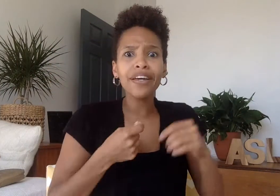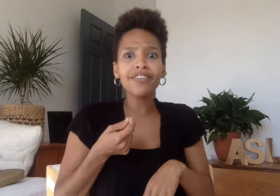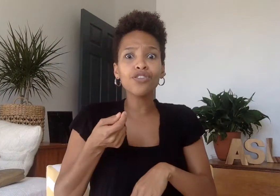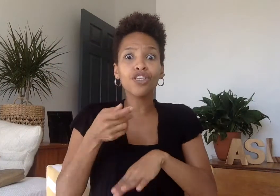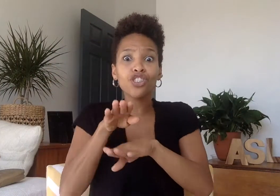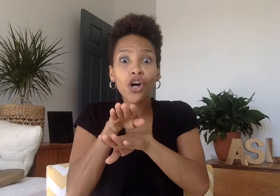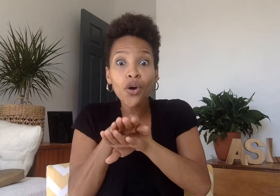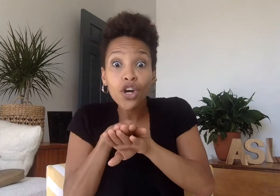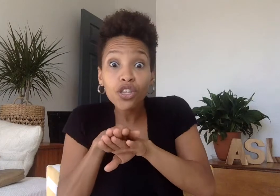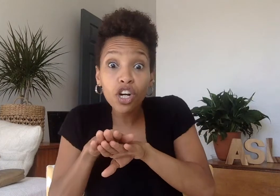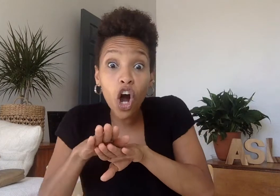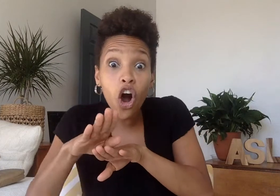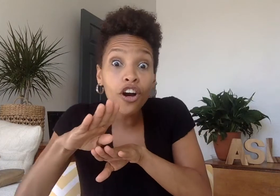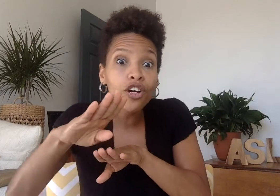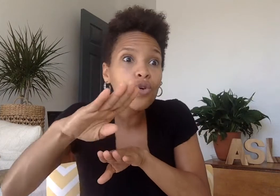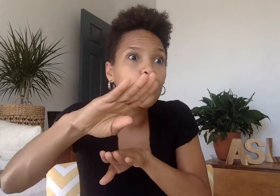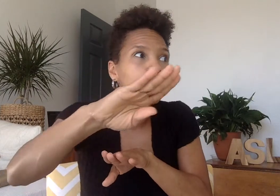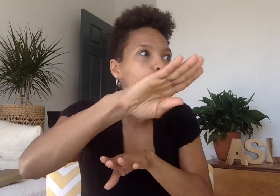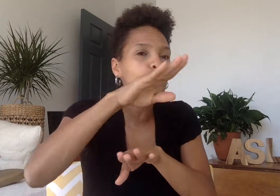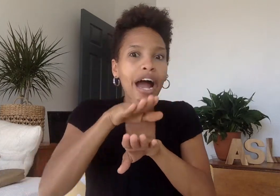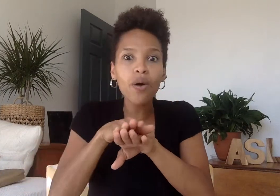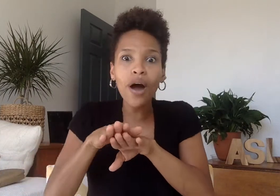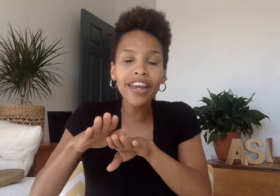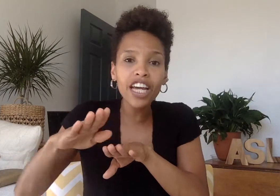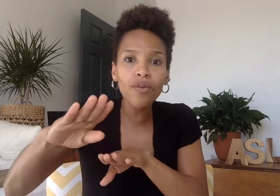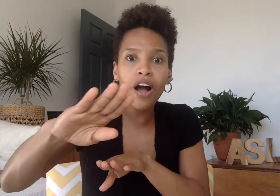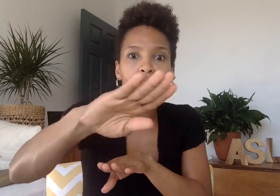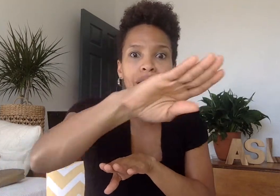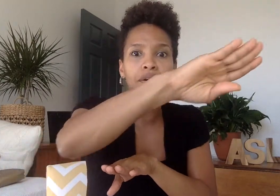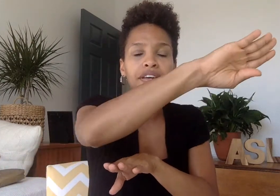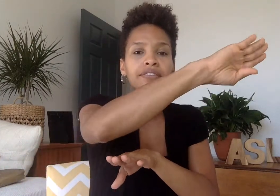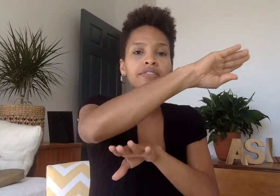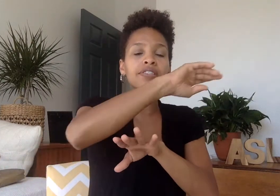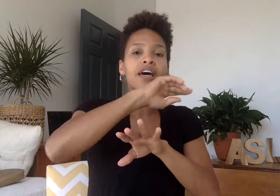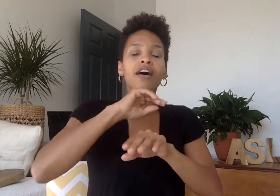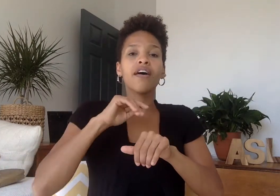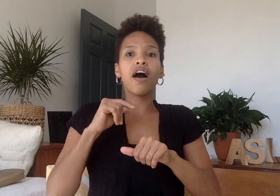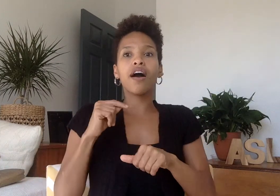mountains. You can show the car winding around the mountains.